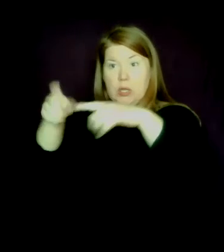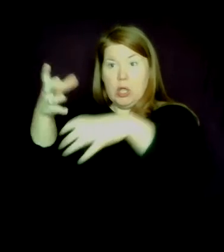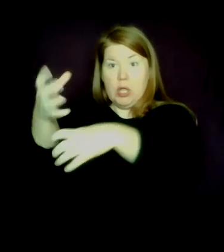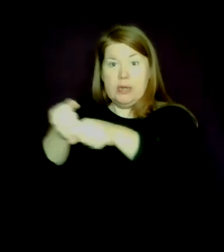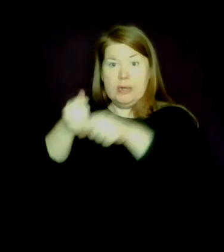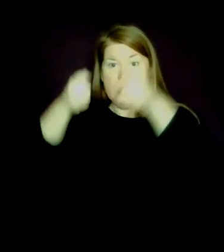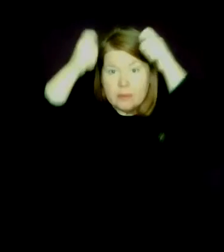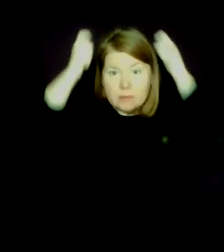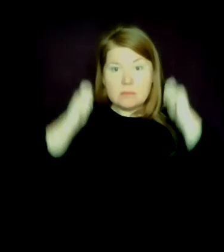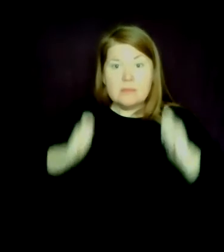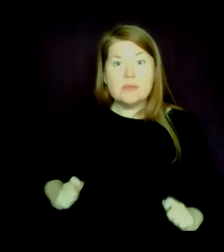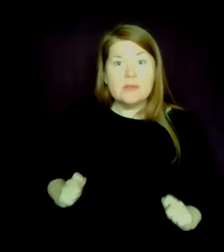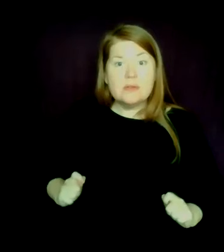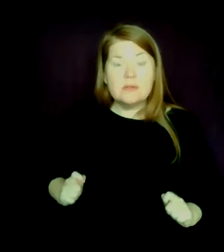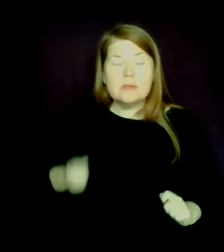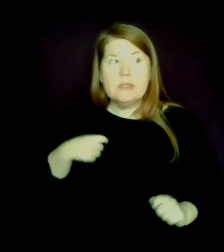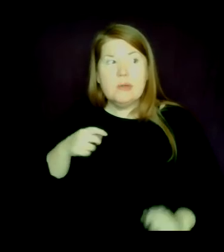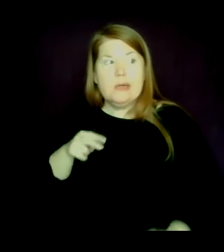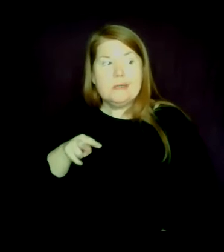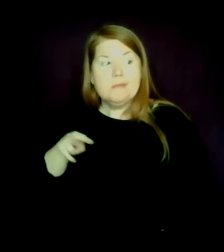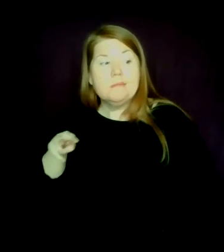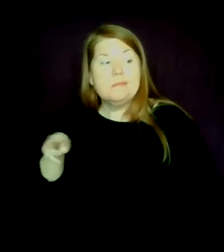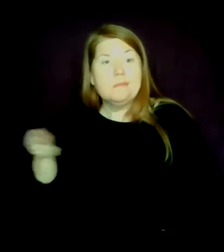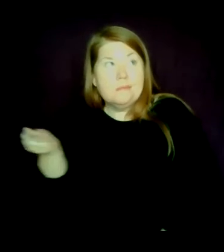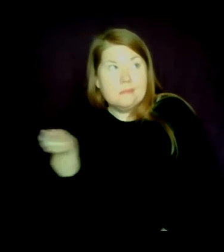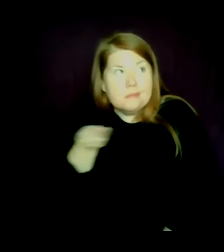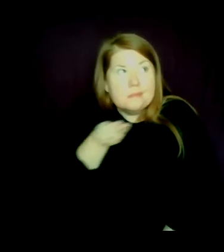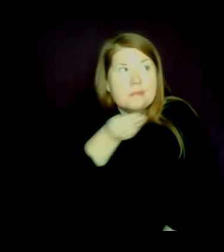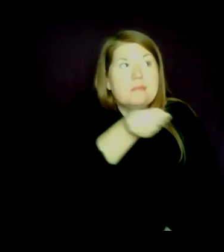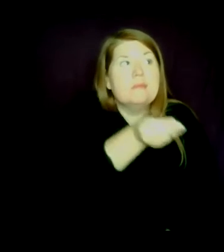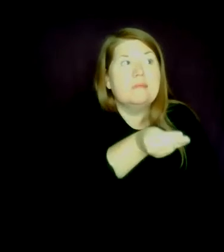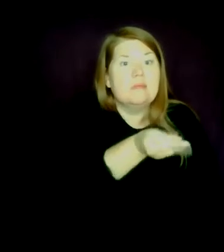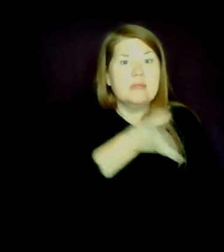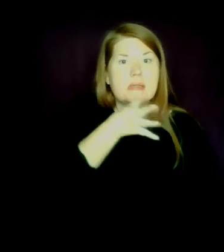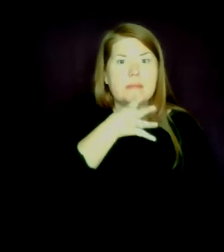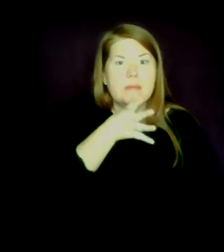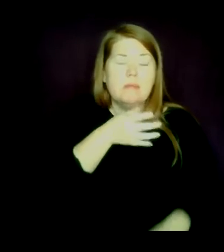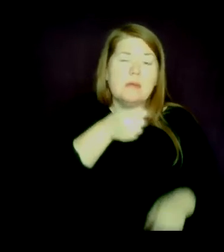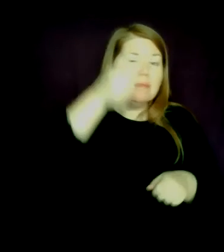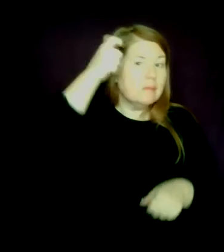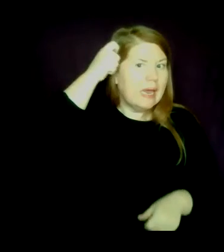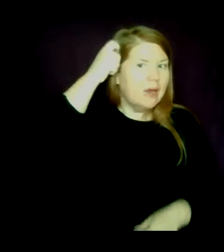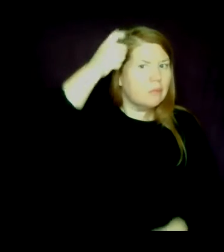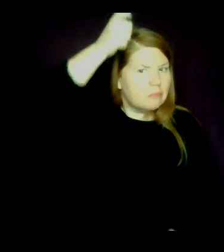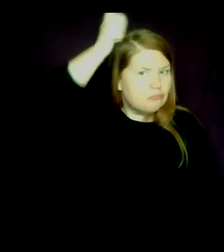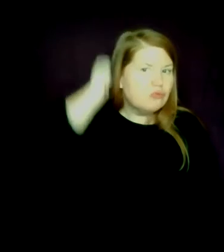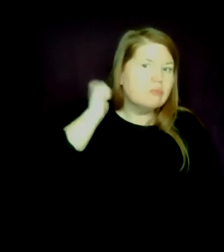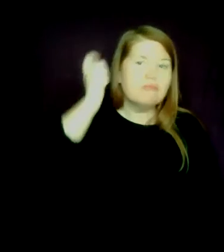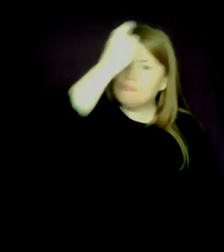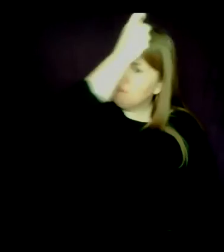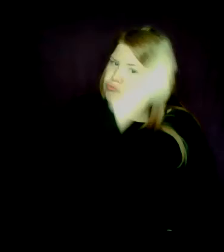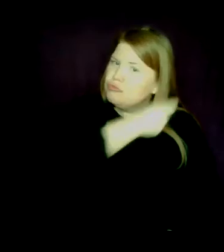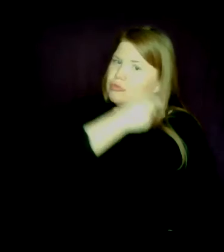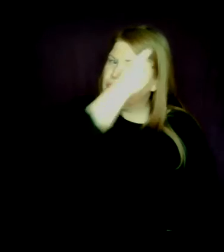head. I watch Mama brush out Tiffany's curly hair until it's fluffy as a